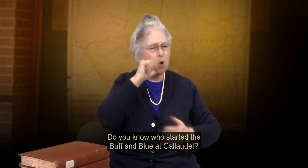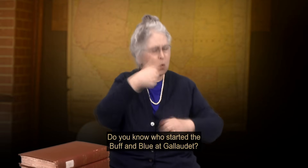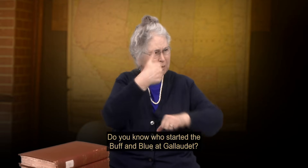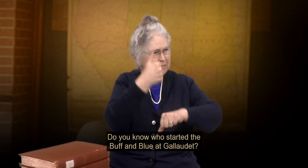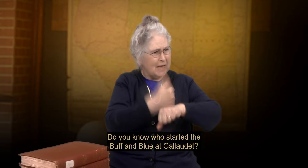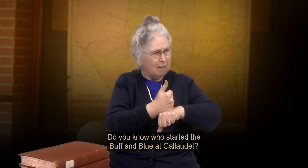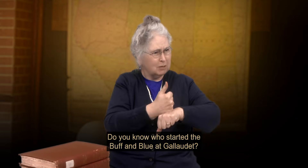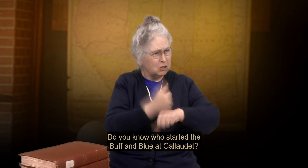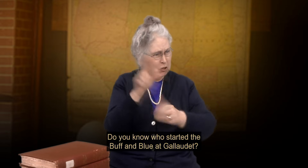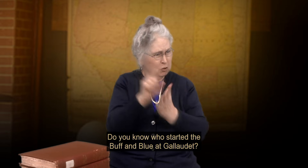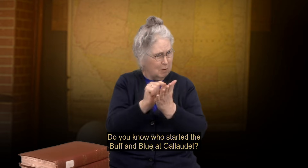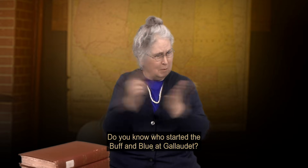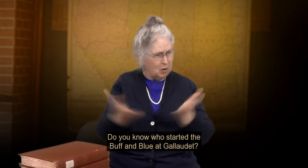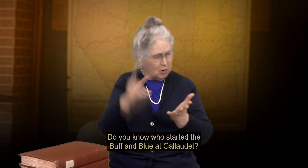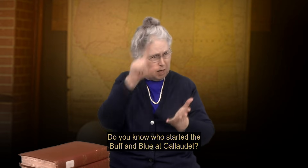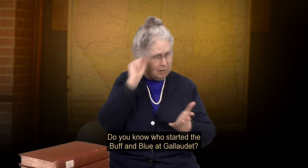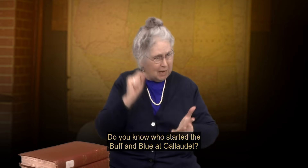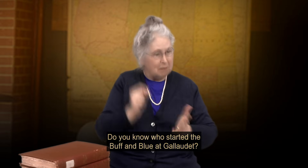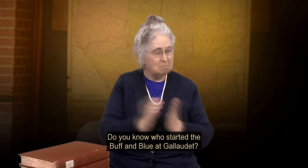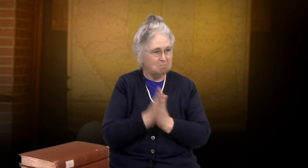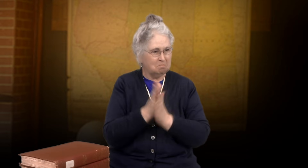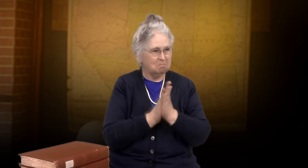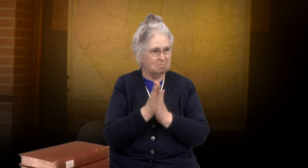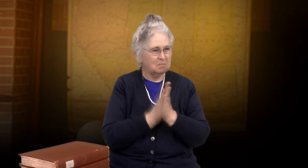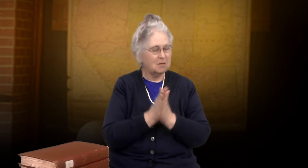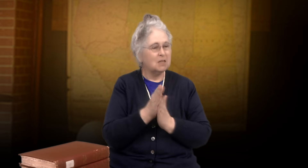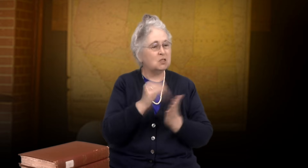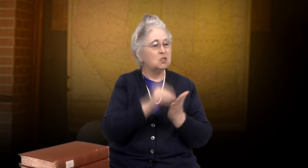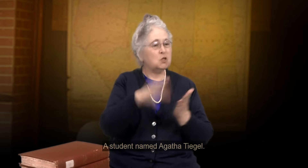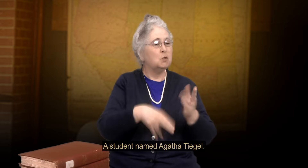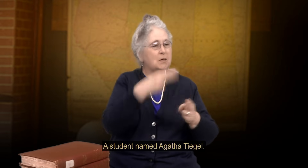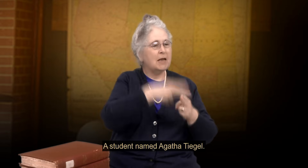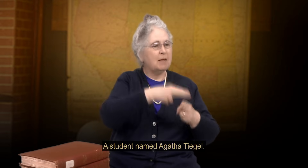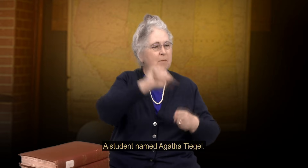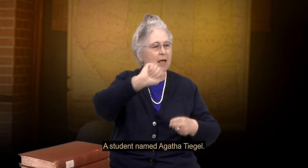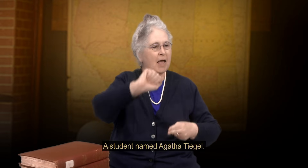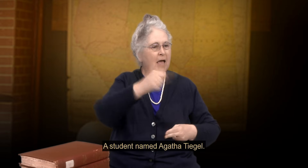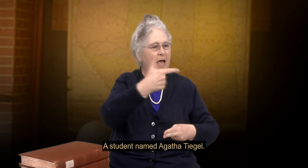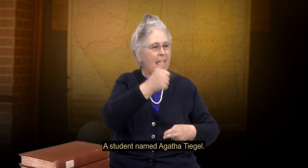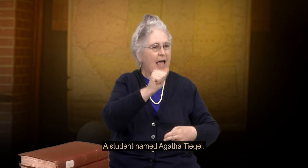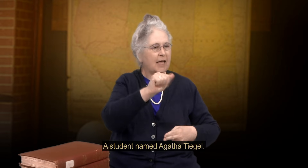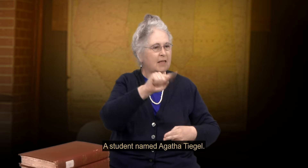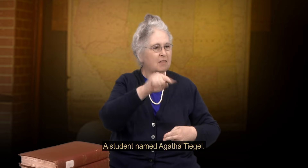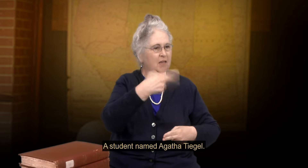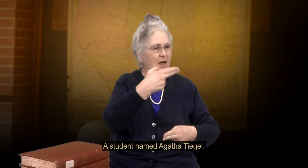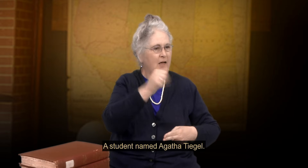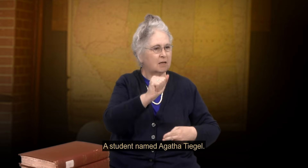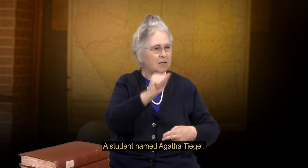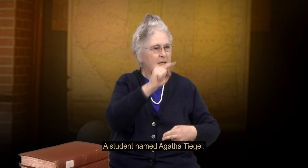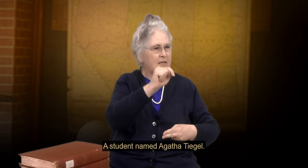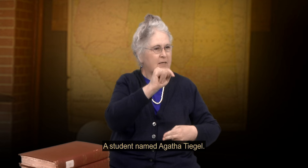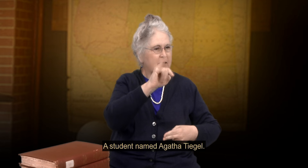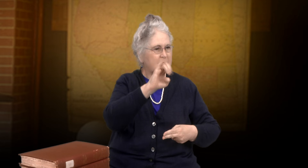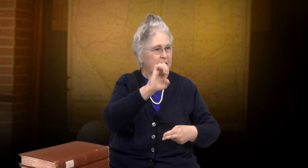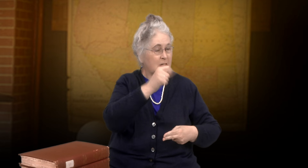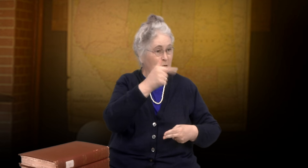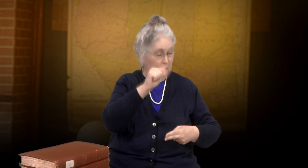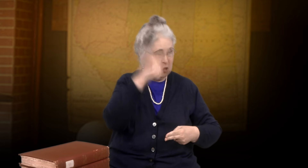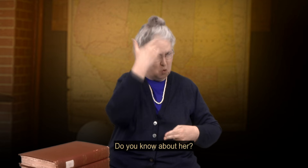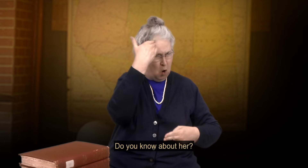know who started the buff and blue at Gallaudet? A student named Agatha Teagle. Do you know